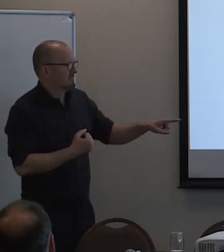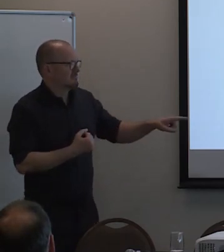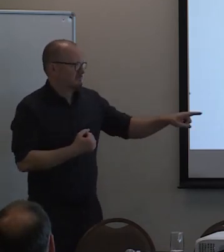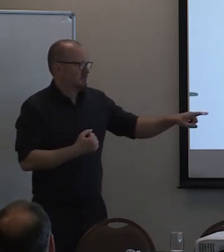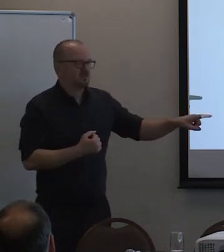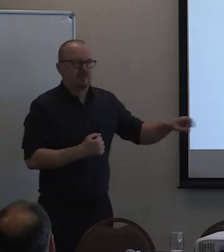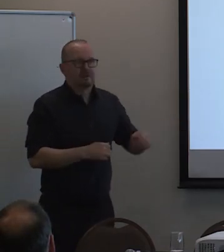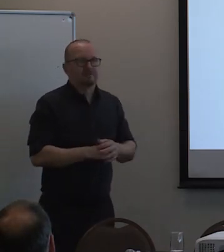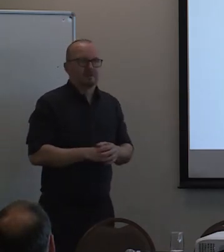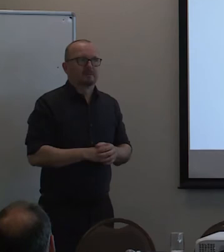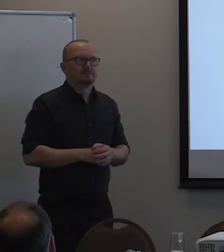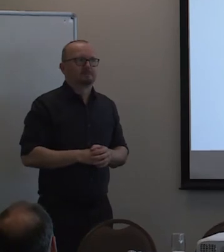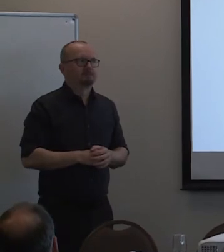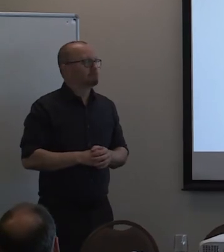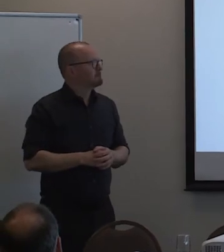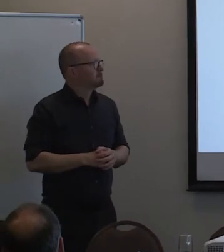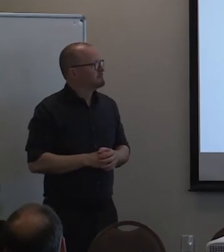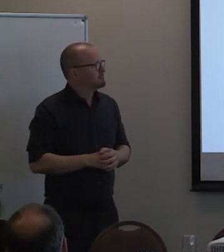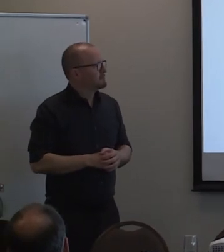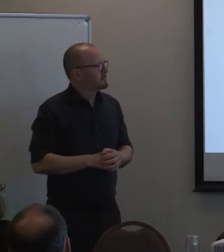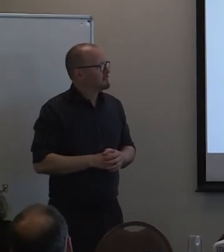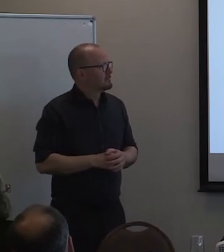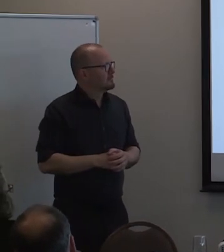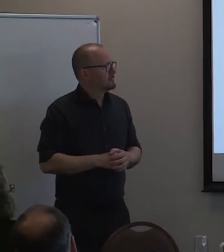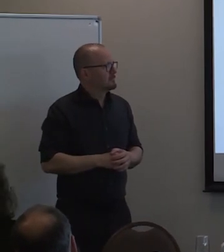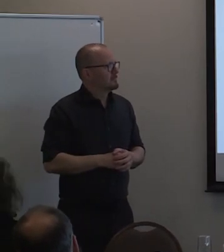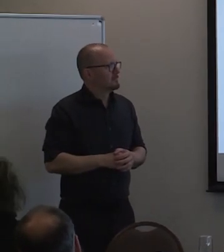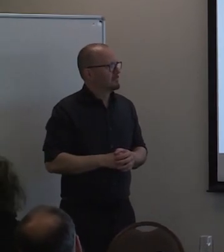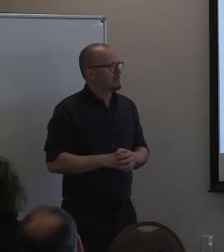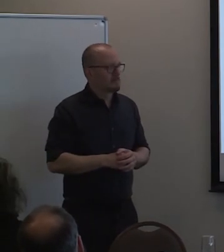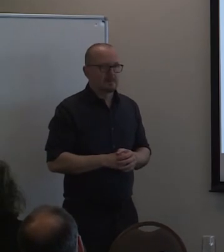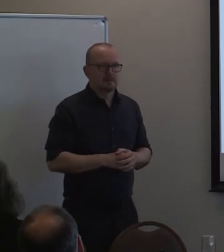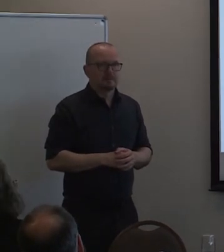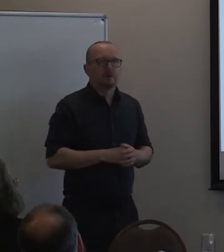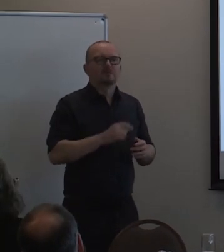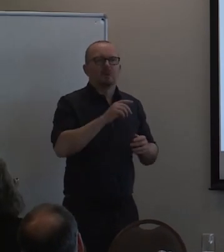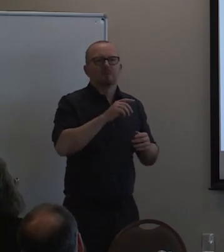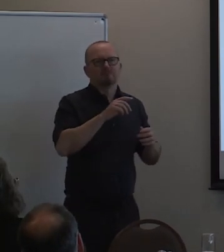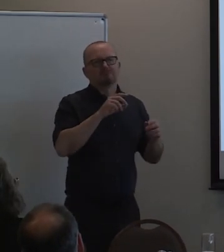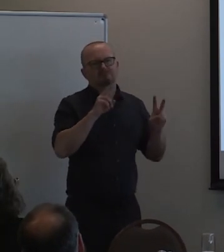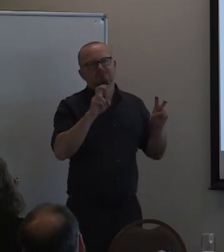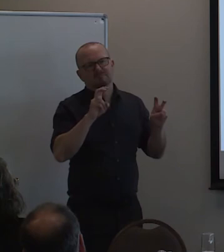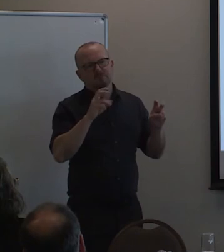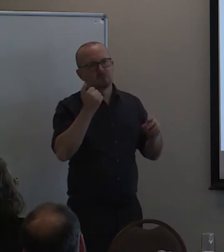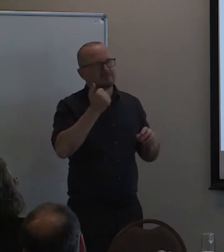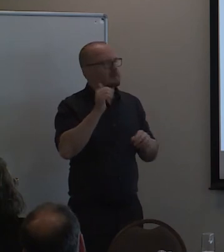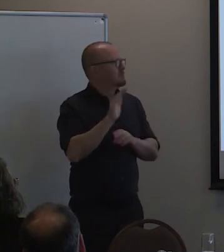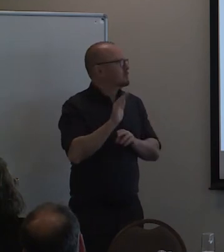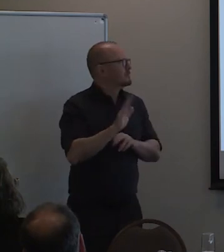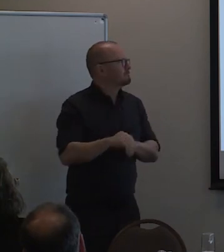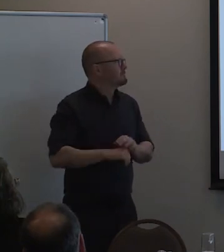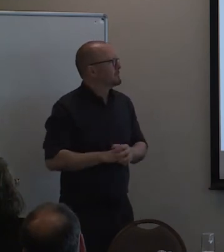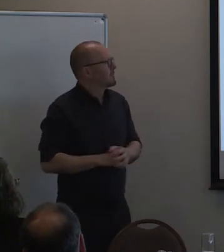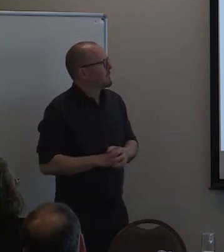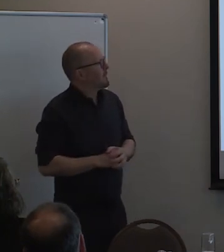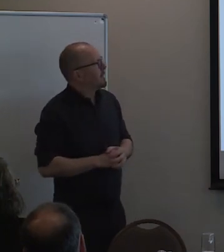memes as part of his work. And the format is called 16 Futures. This is another one.